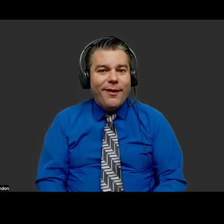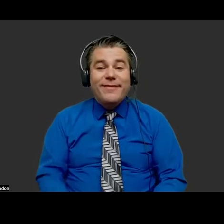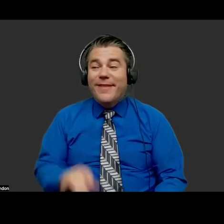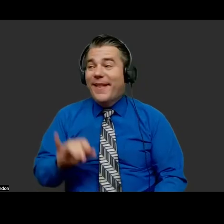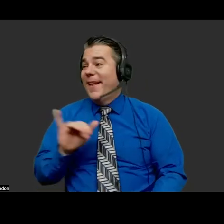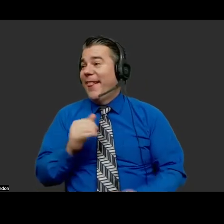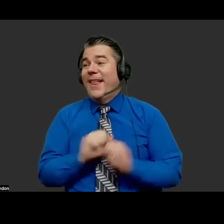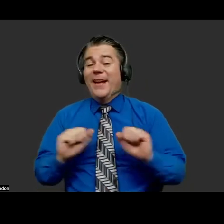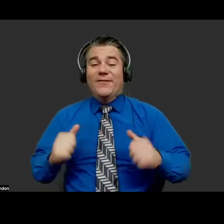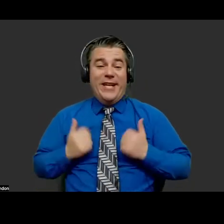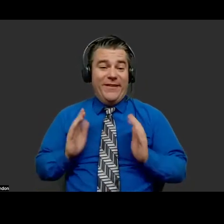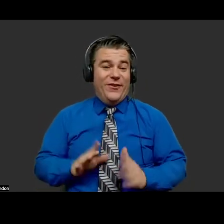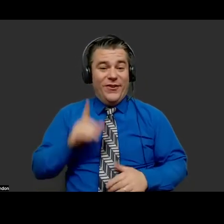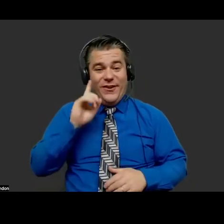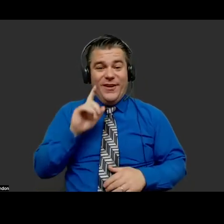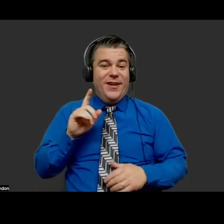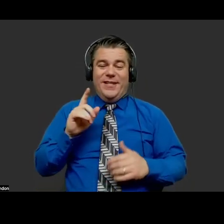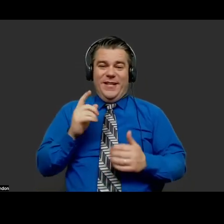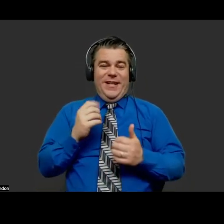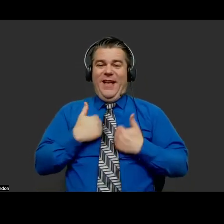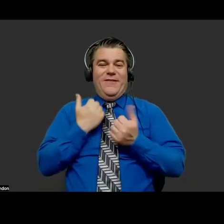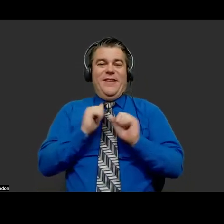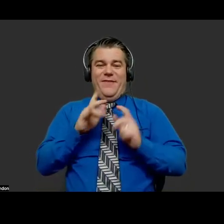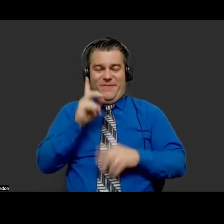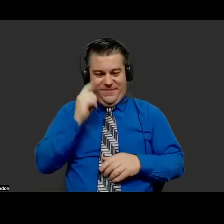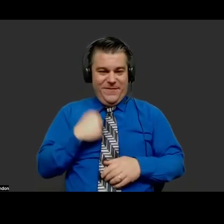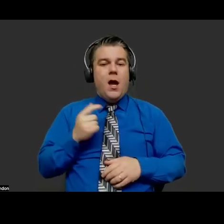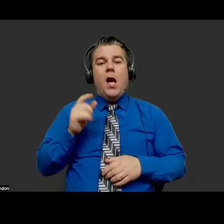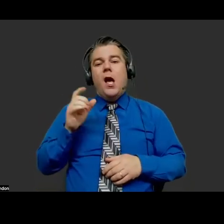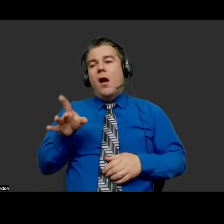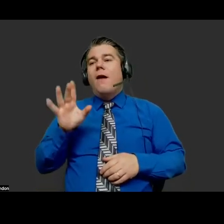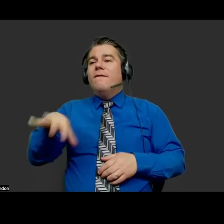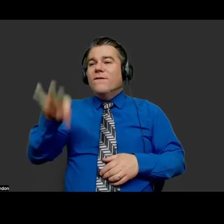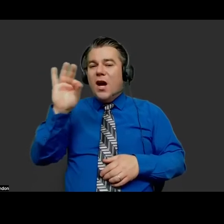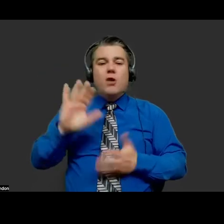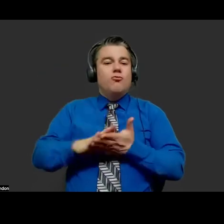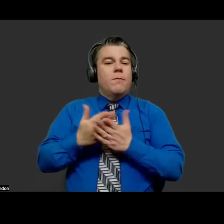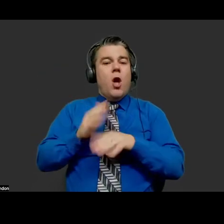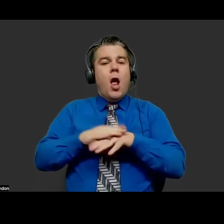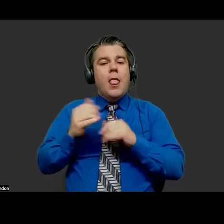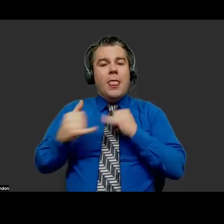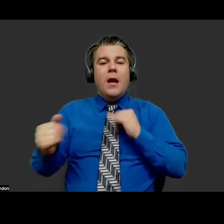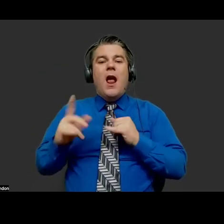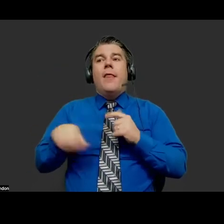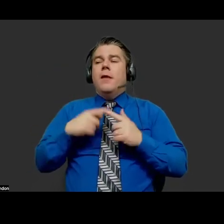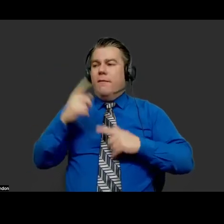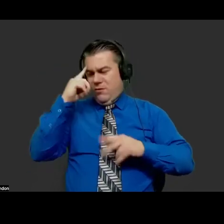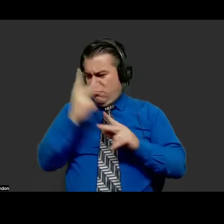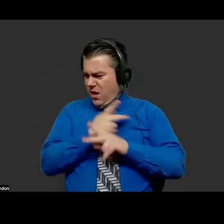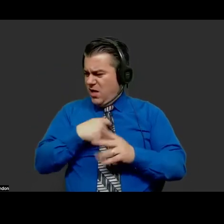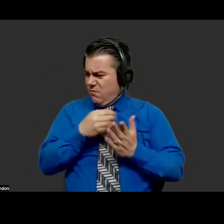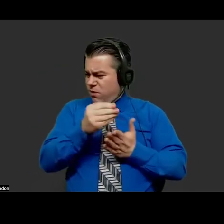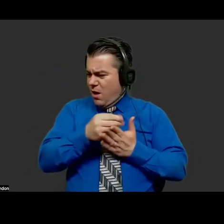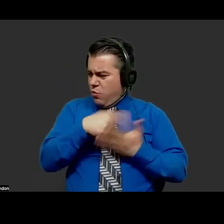I hate finding recipes online and then trying to make my shopping list. If I can just